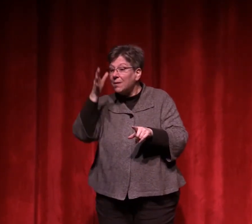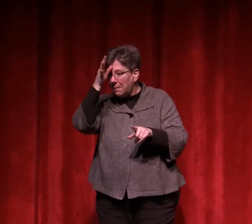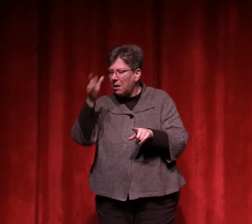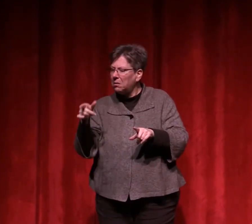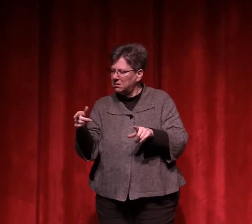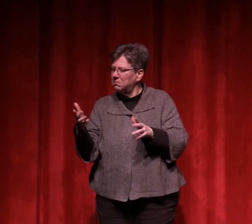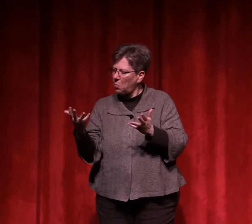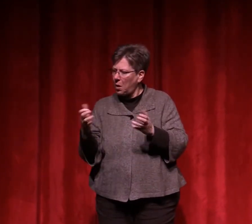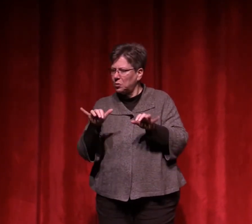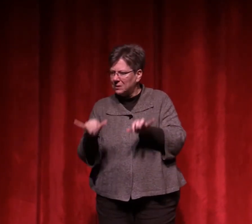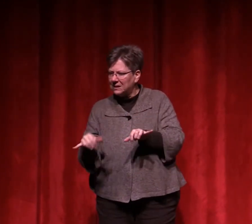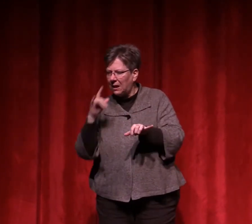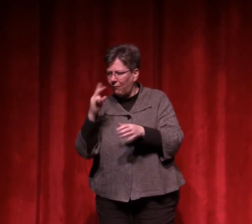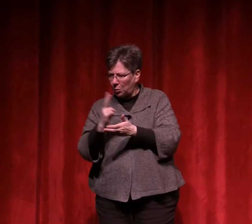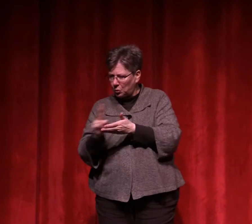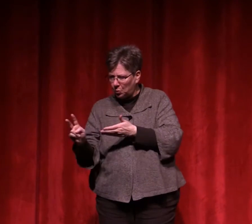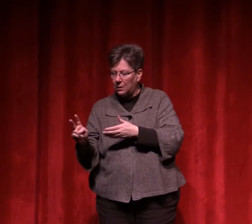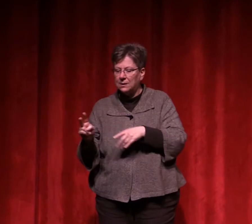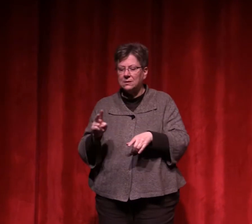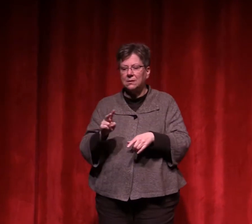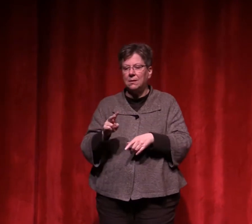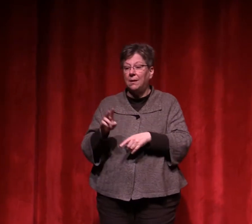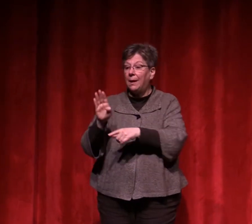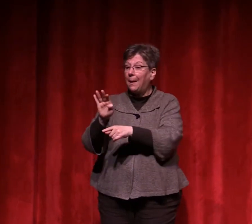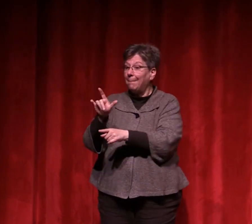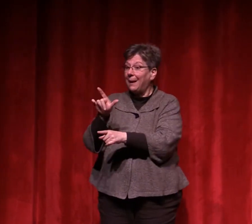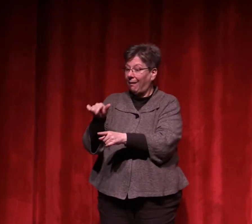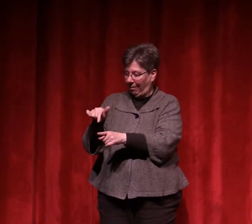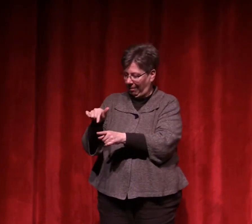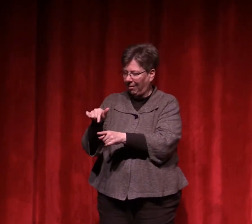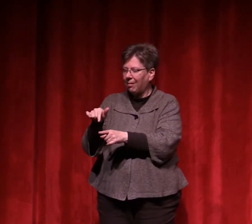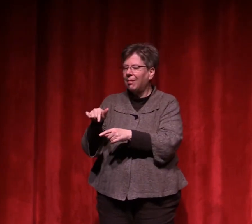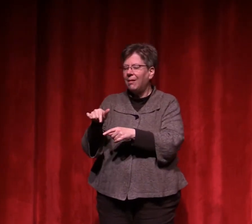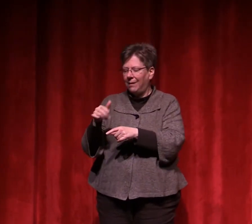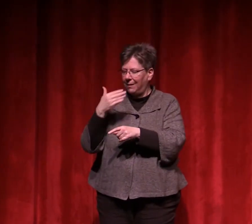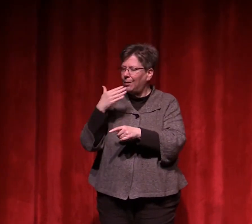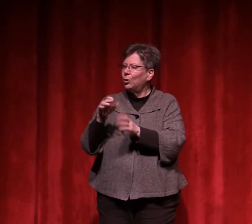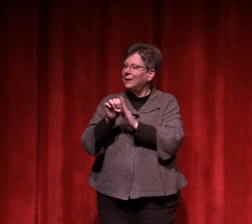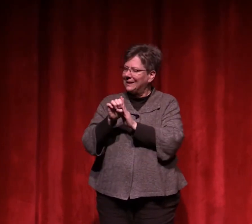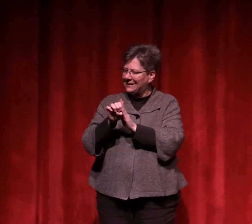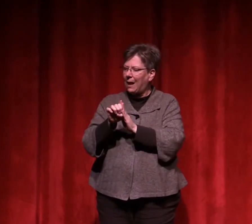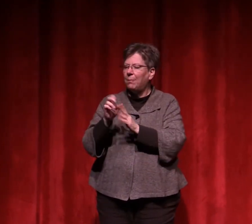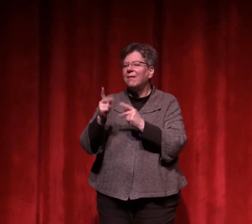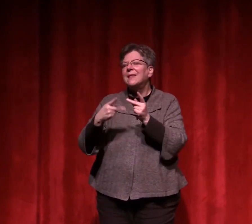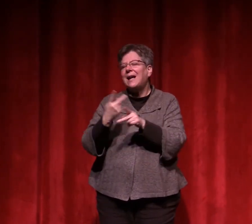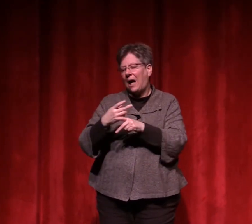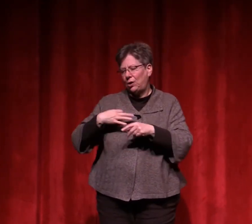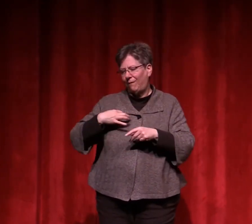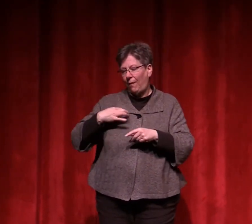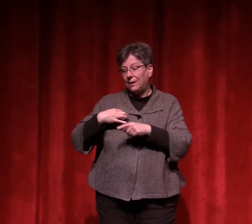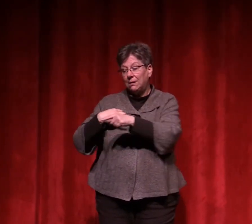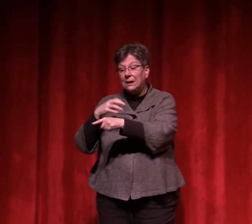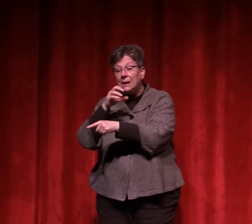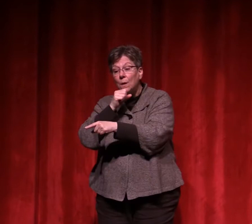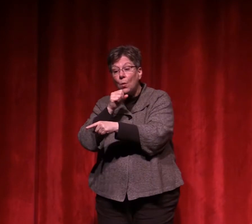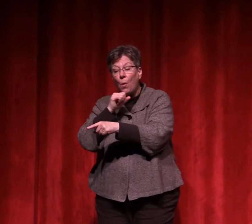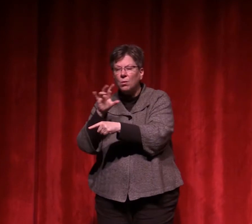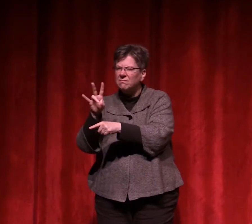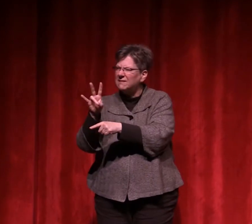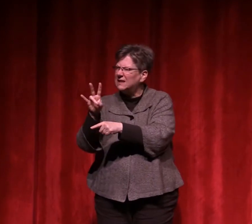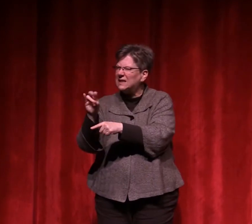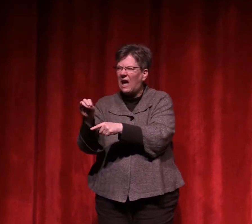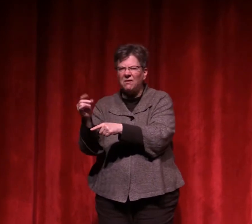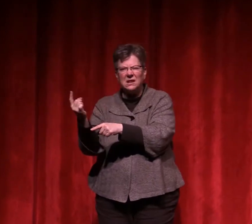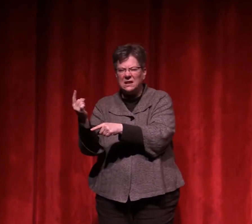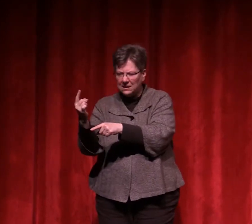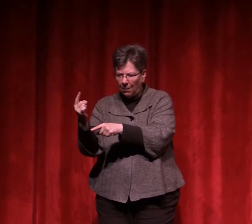2 weeks. Bill is one of those people that's a good example of the type of volunteers we had out there. He's 70-plus years